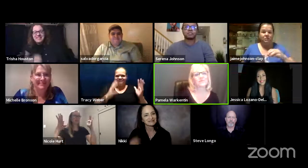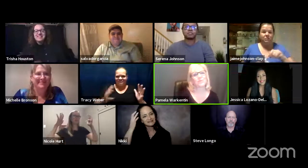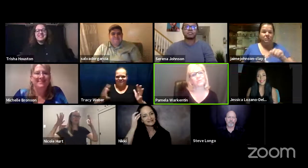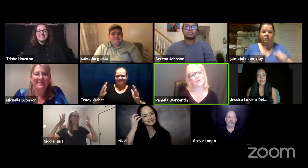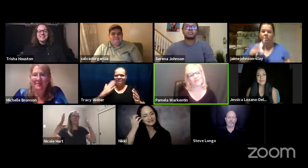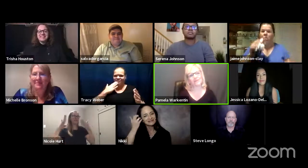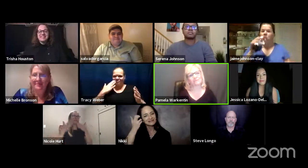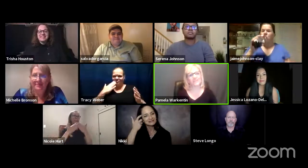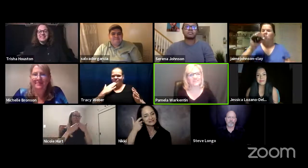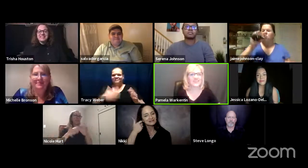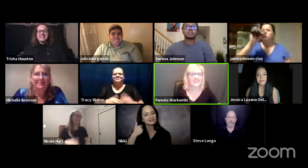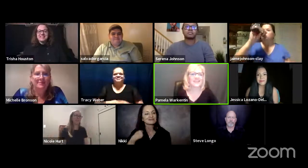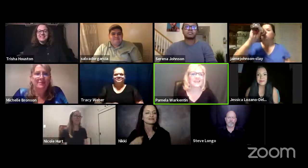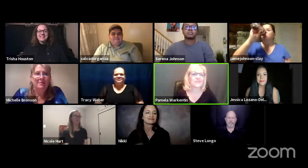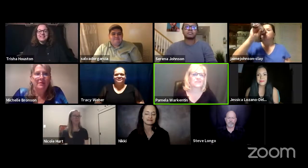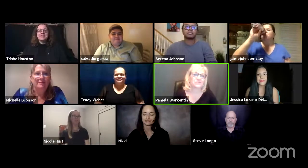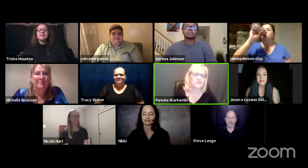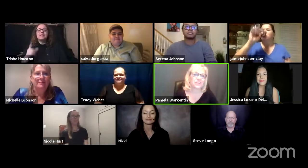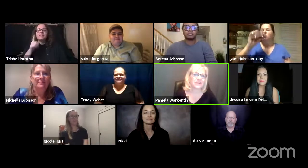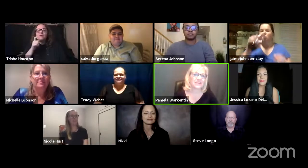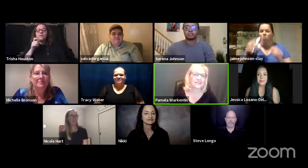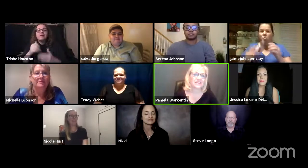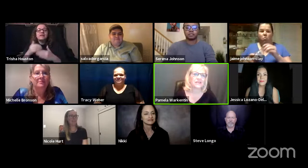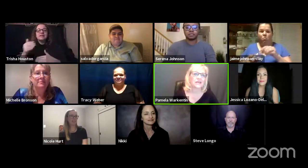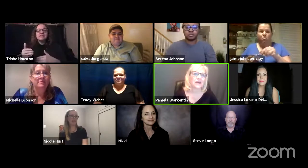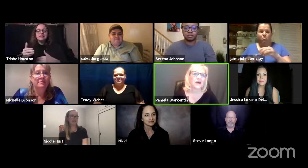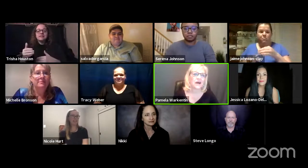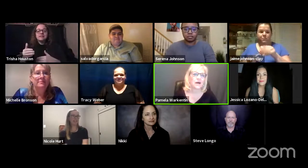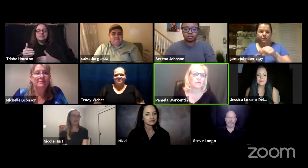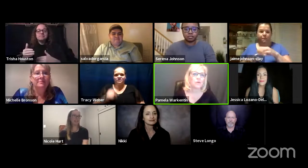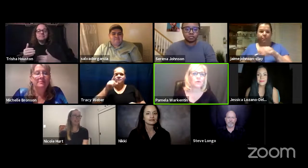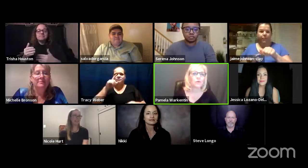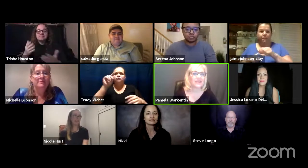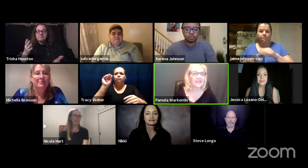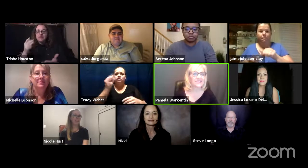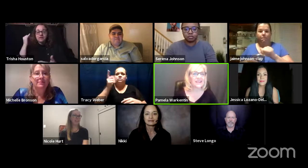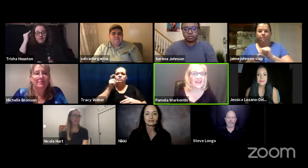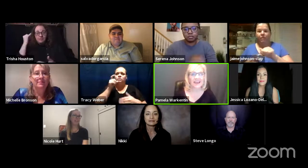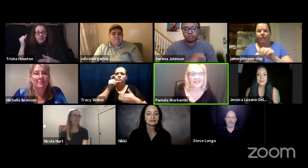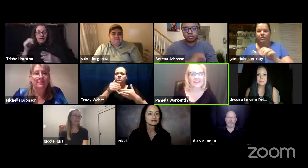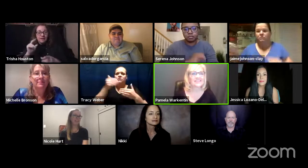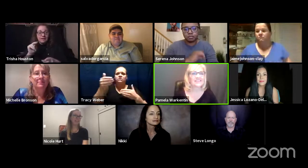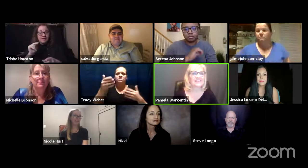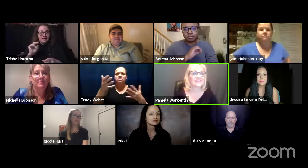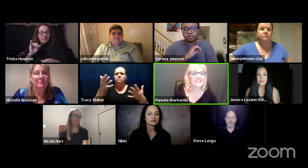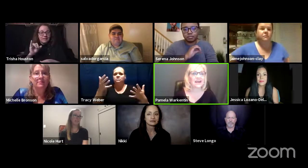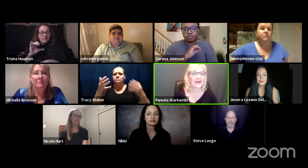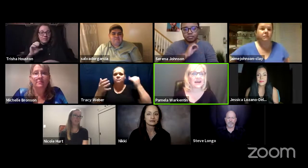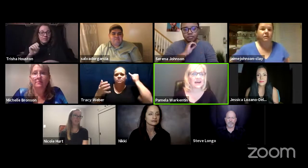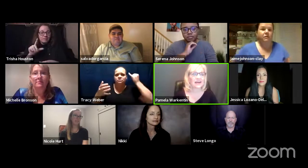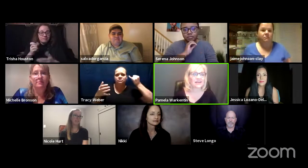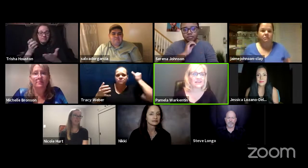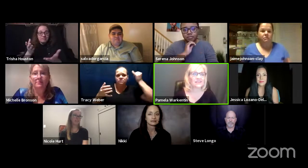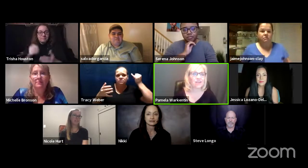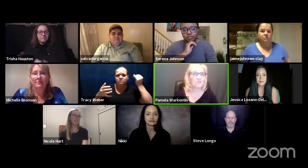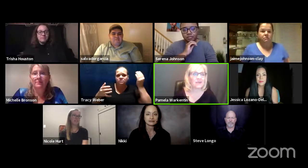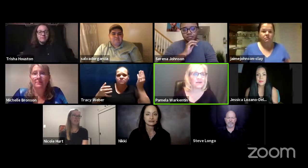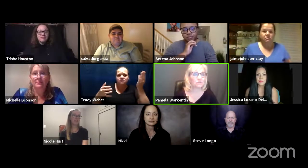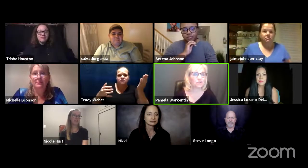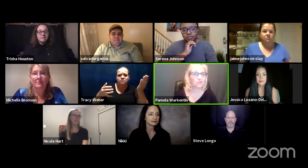Wonderful. Welcome, Jessica, and thank you for sharing. Who is next? Jamie, would you like